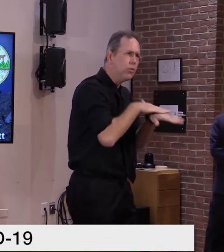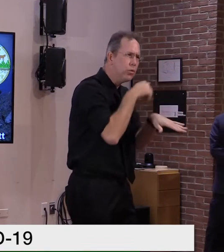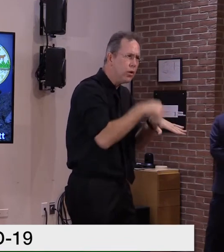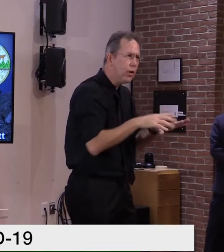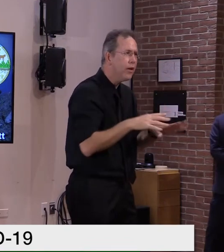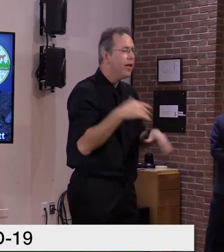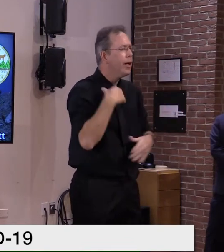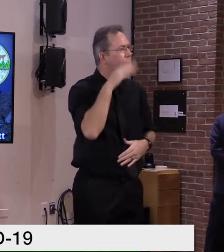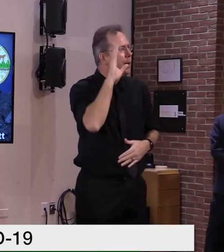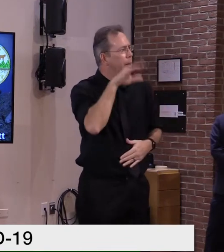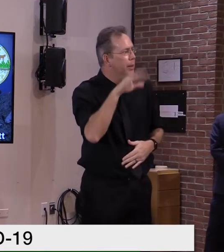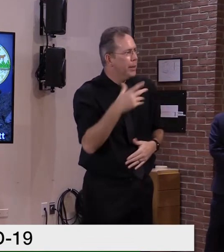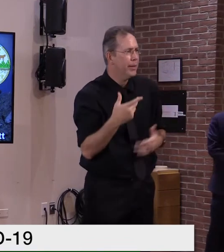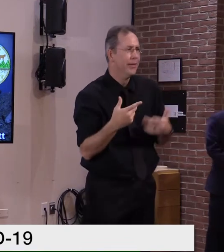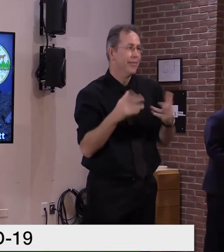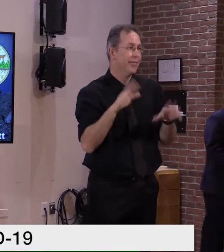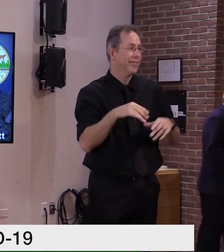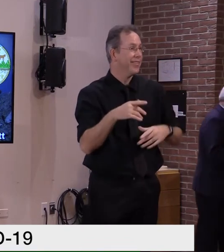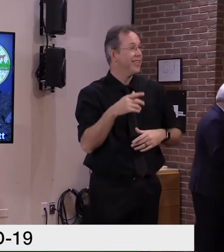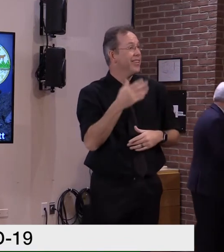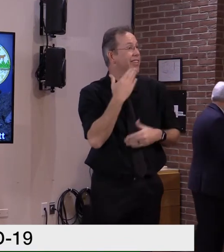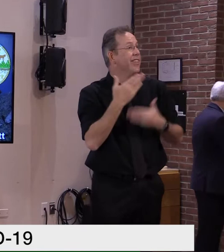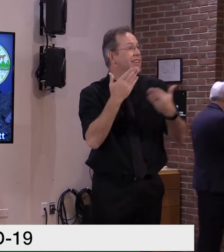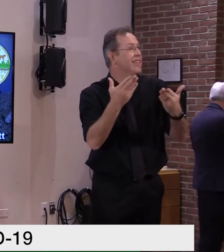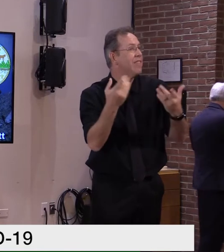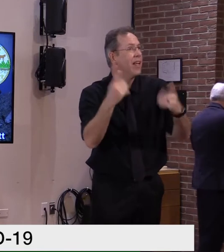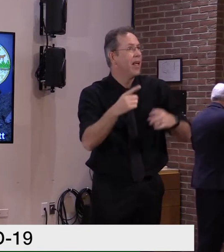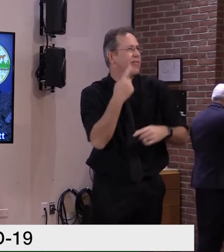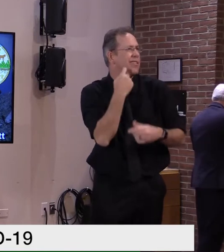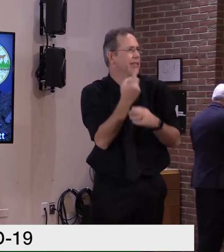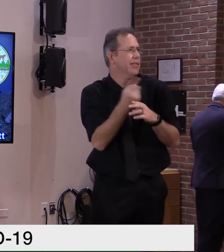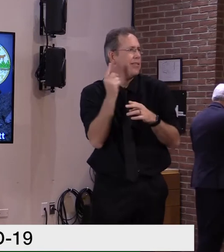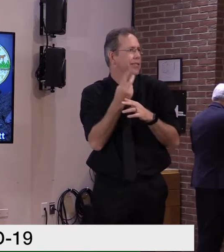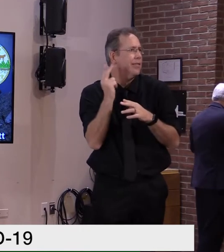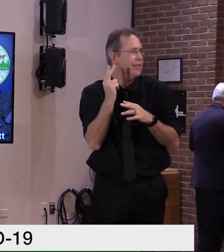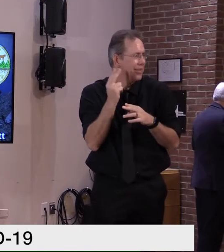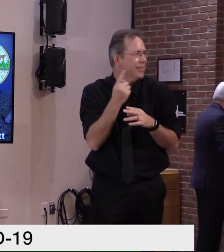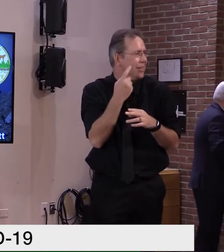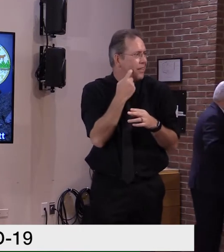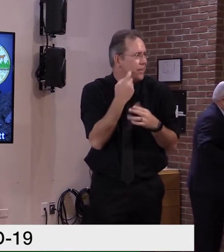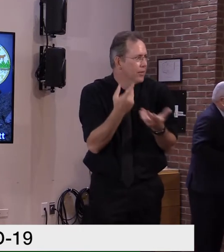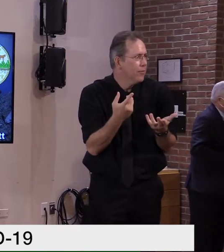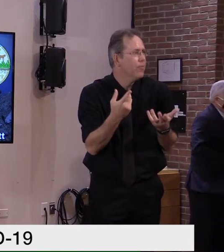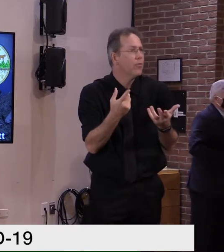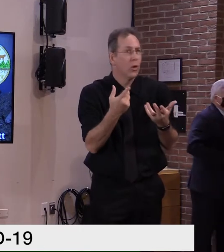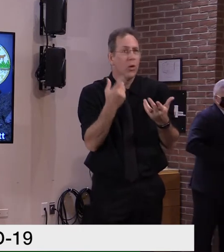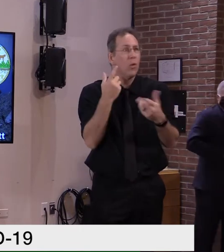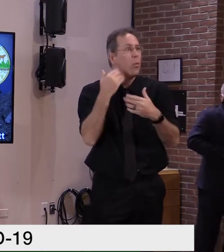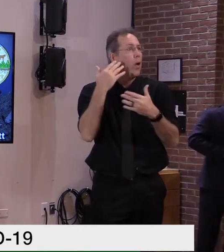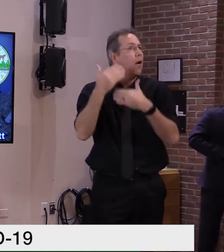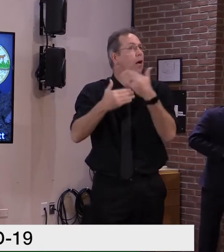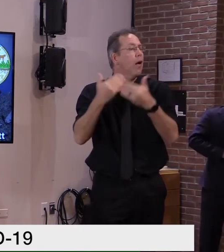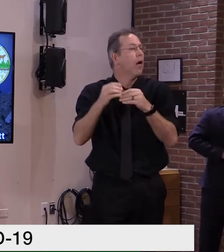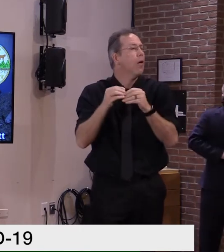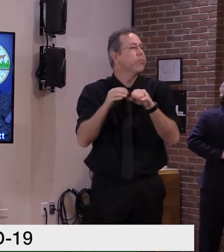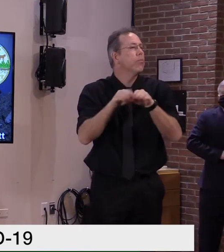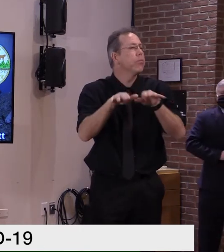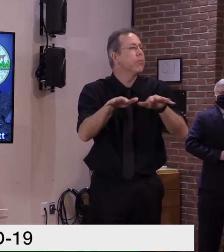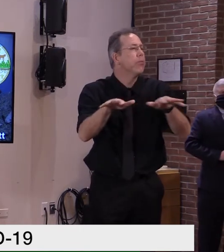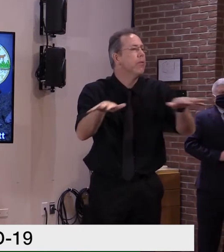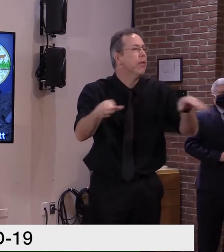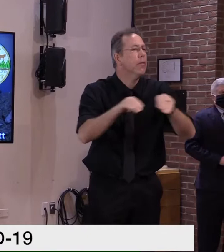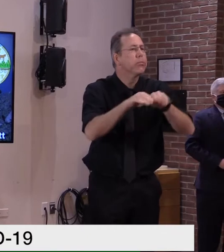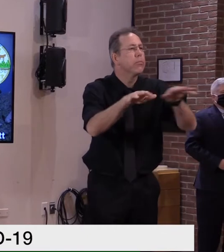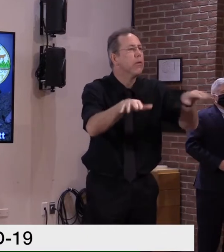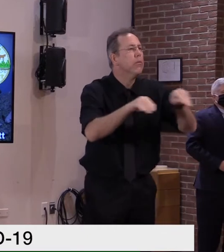their Thanksgiving get-togethers small and what impact holiday travel will have. But with this initial data and